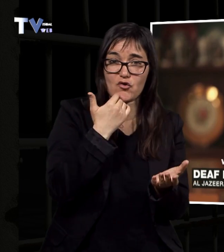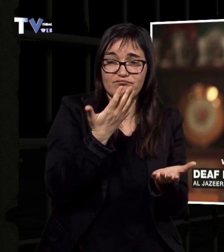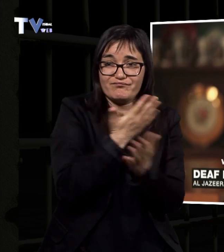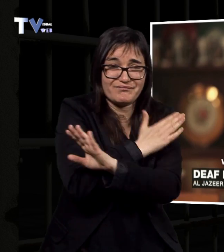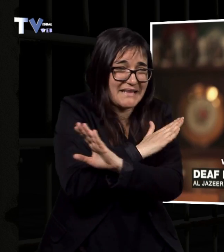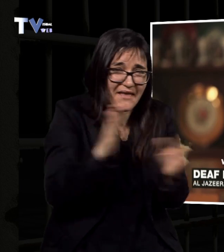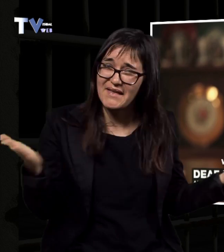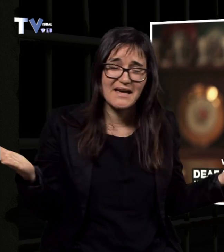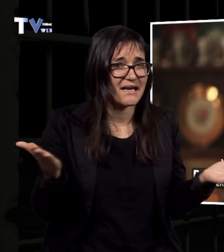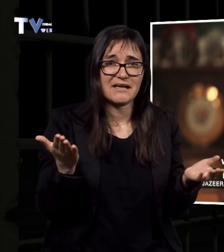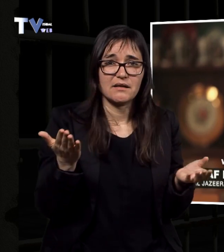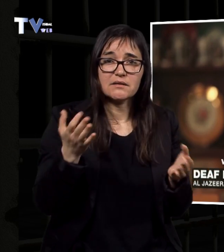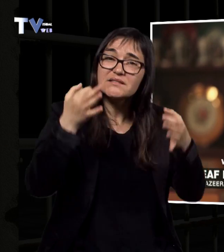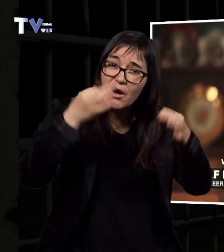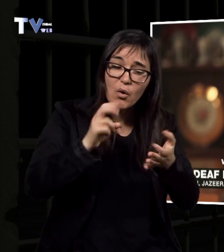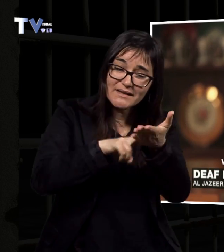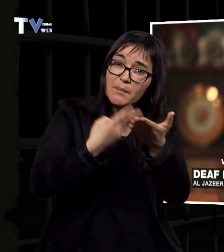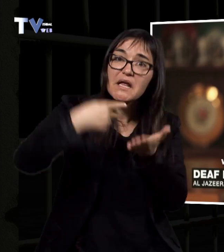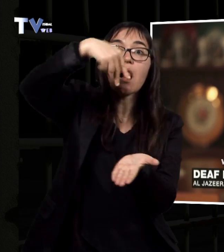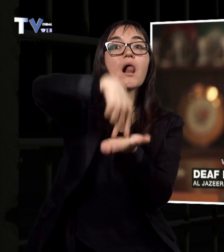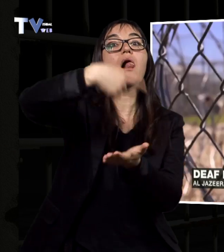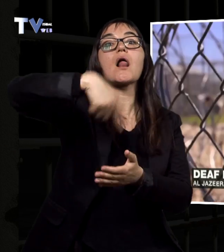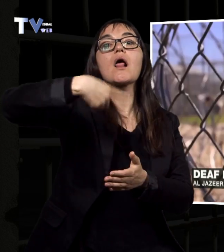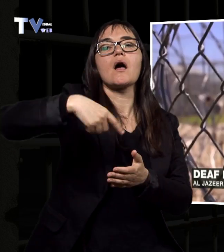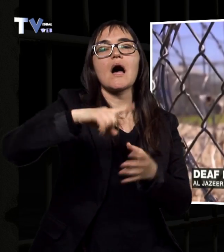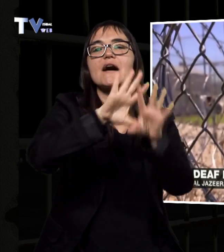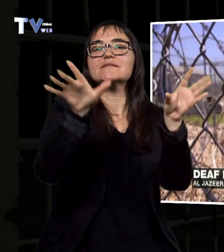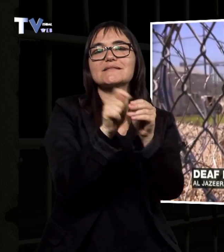definitely would have changed the results.